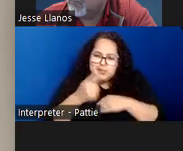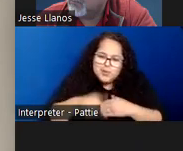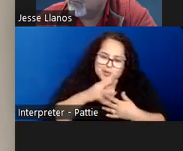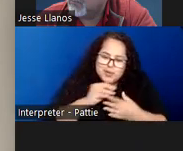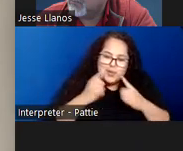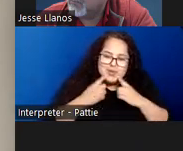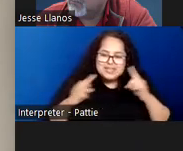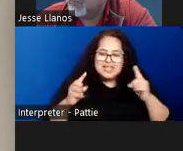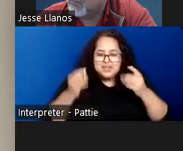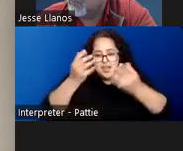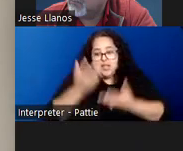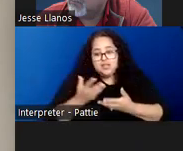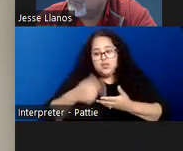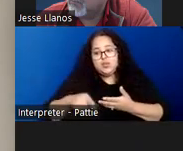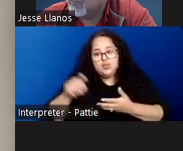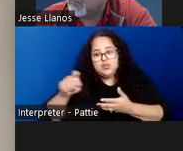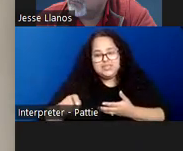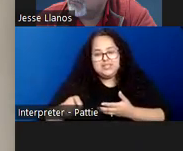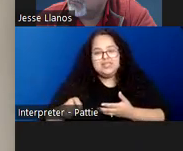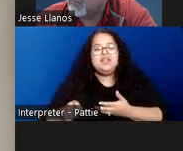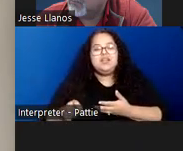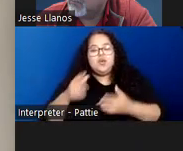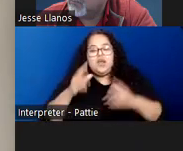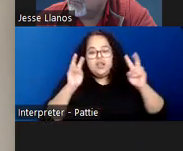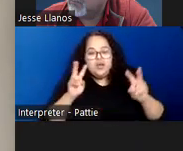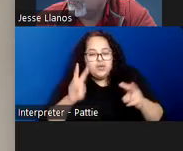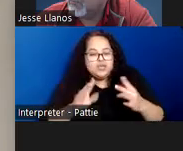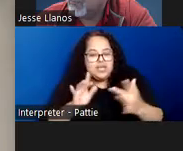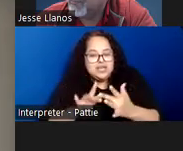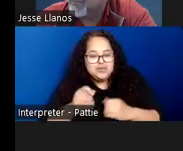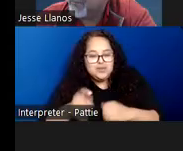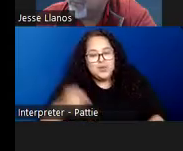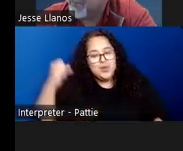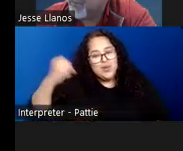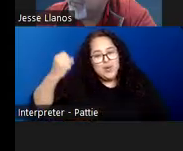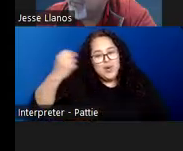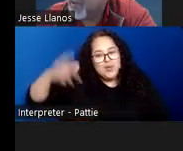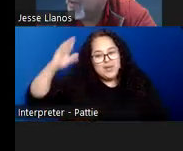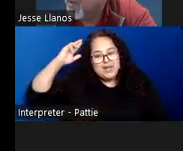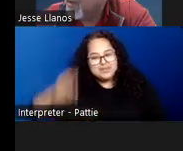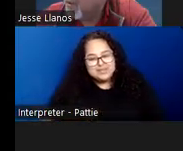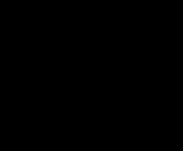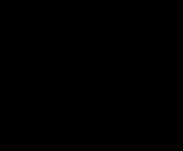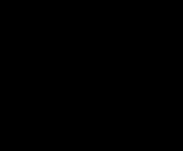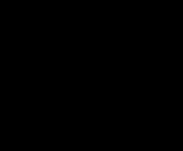you let us know what you need. We look forward to connecting with you this semester. Go Rams.